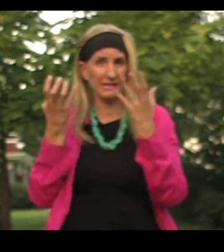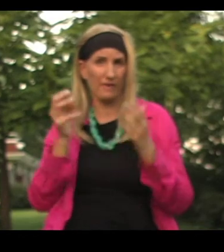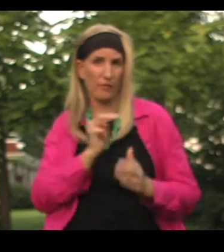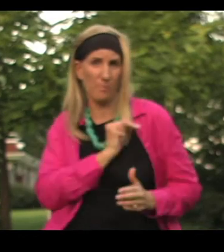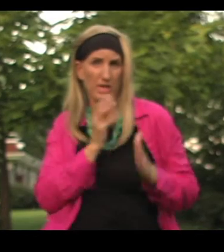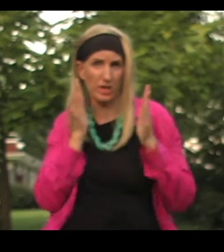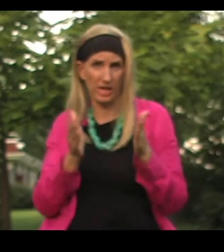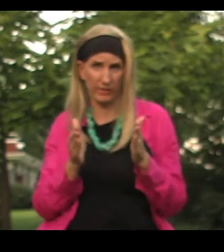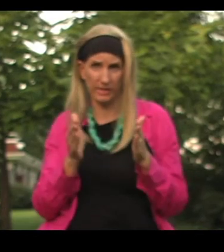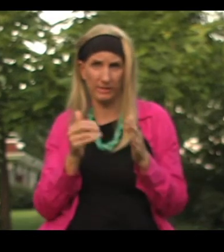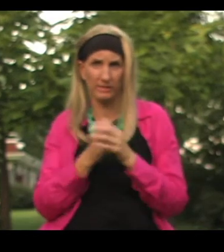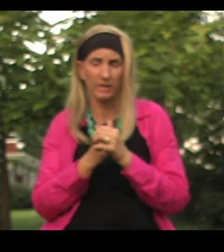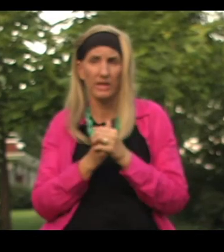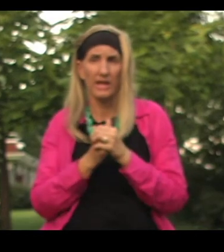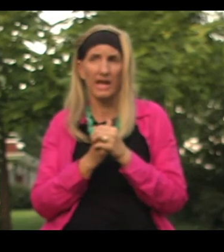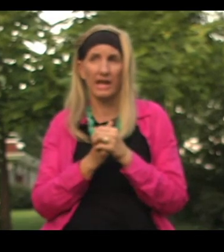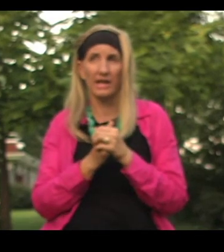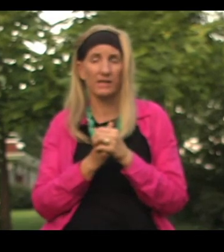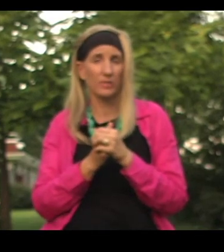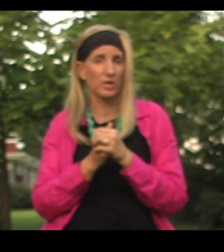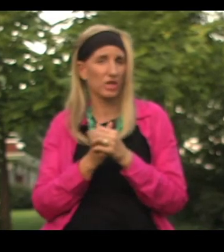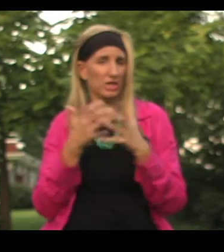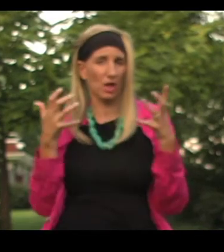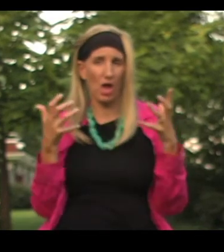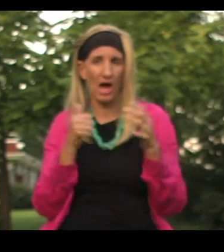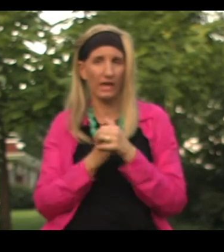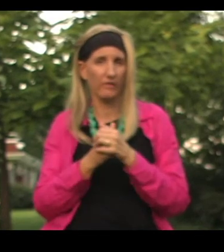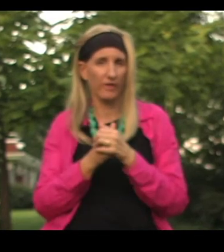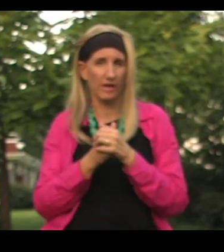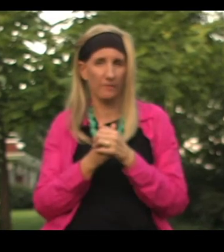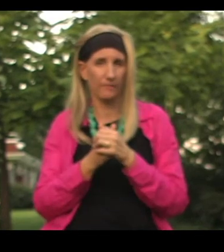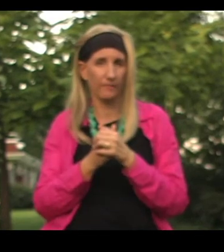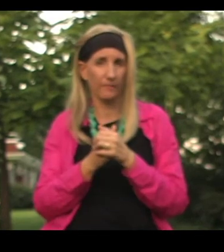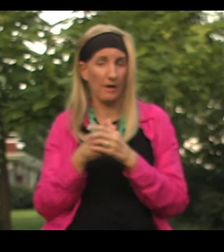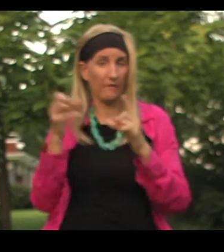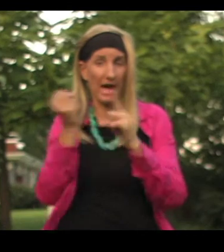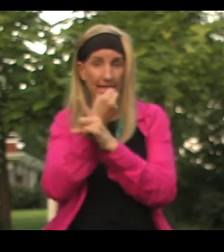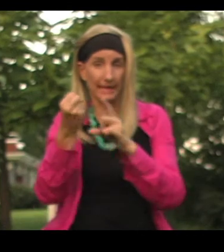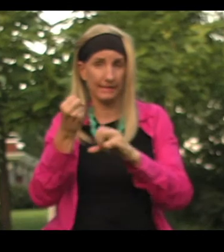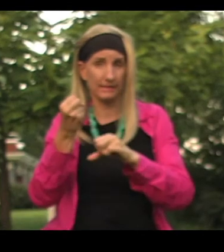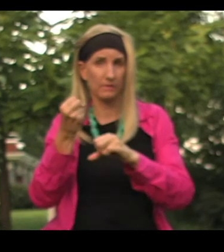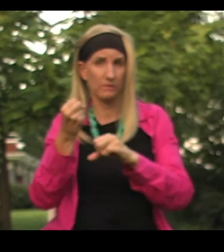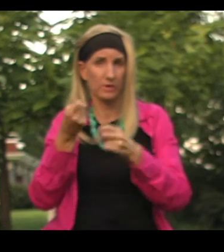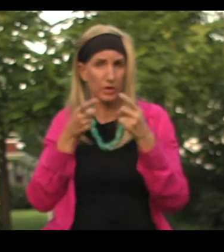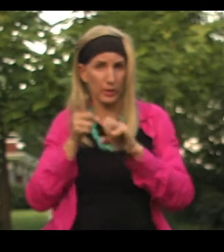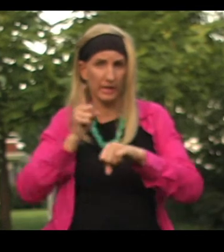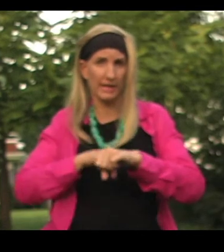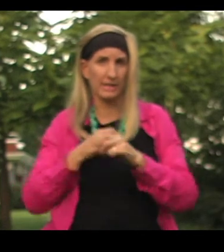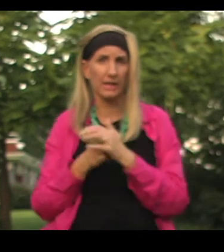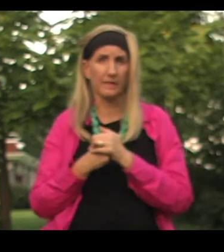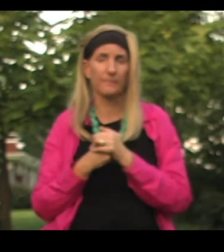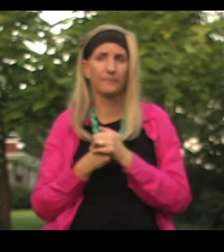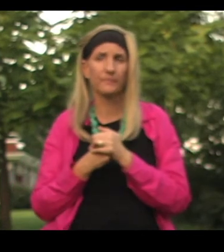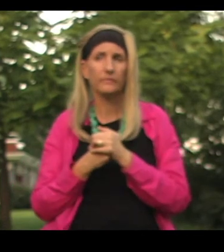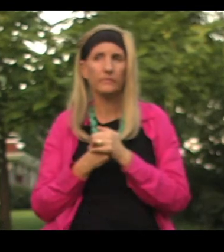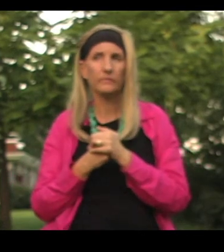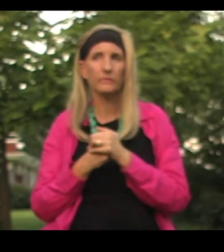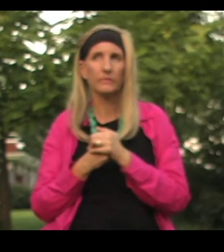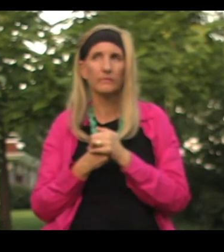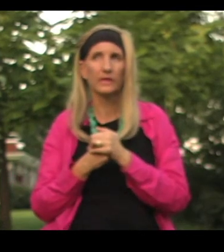several missionaries, and there was just a lot of violence during that time.